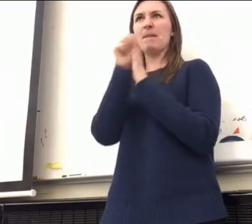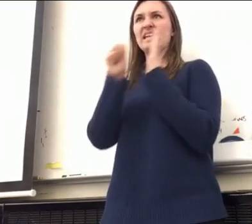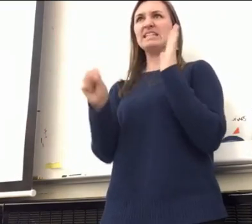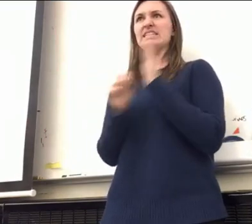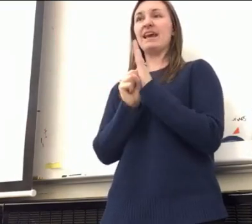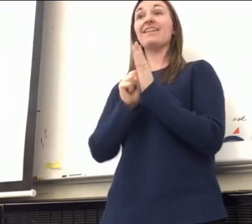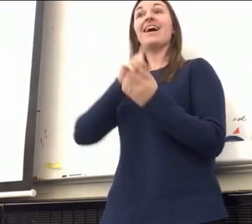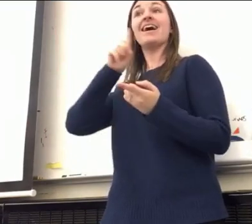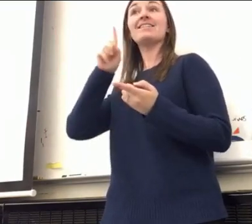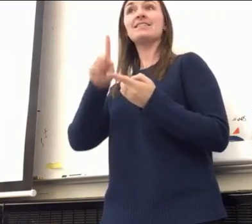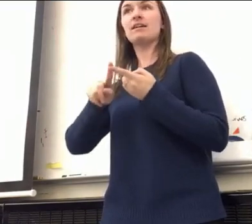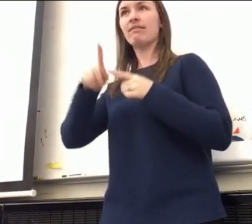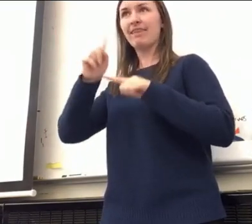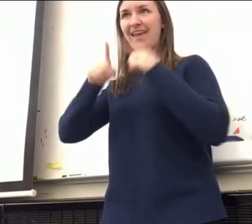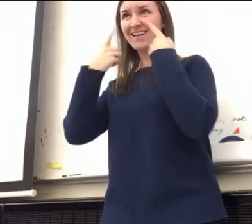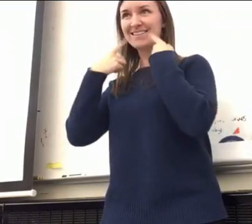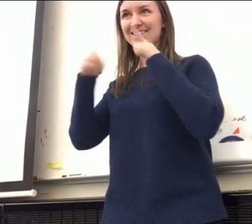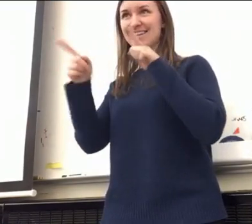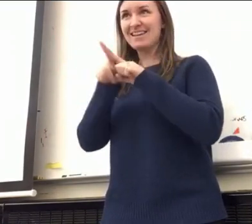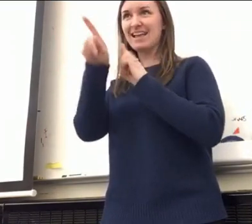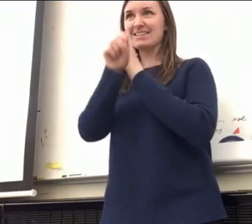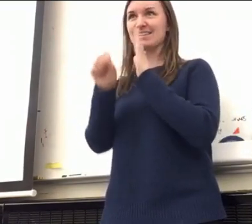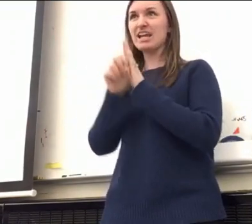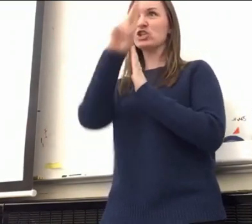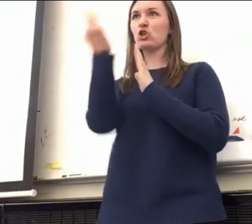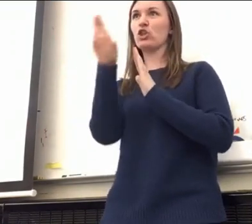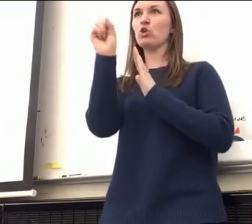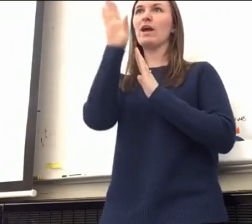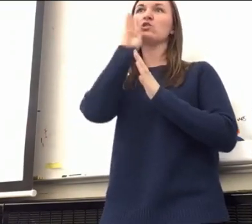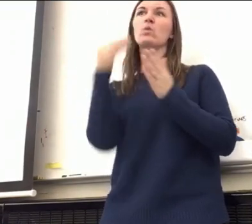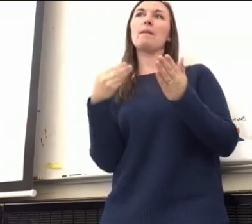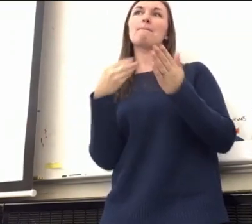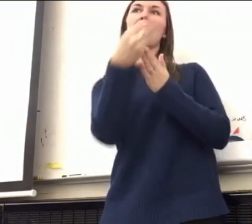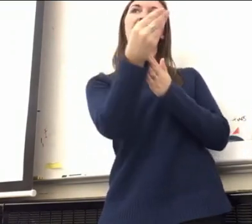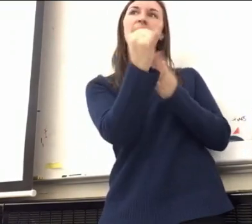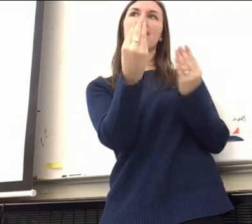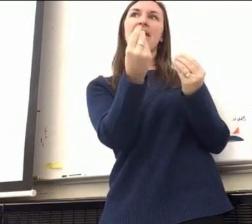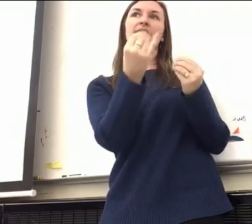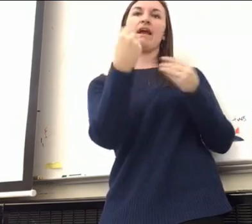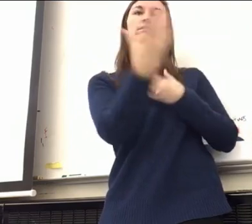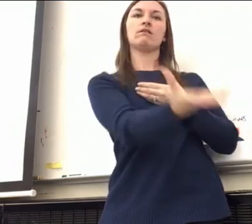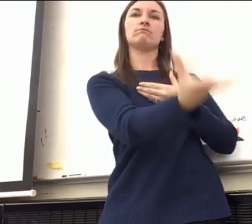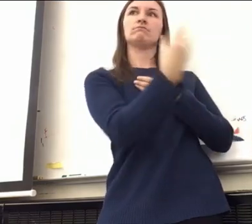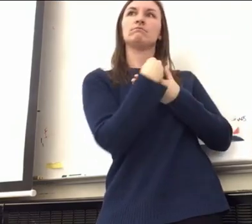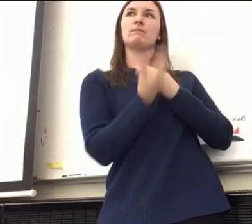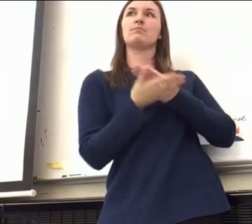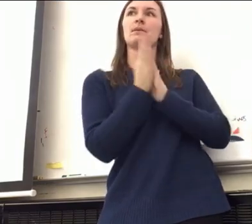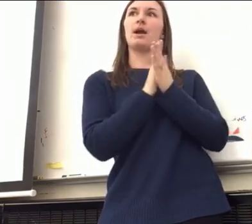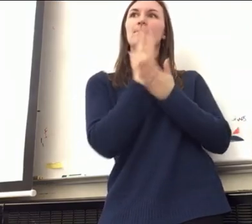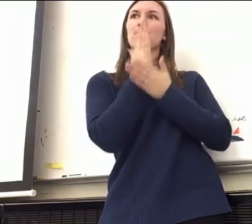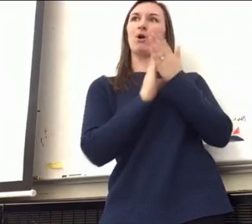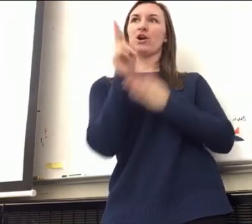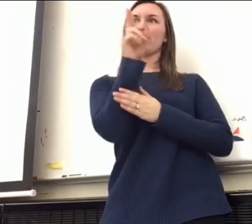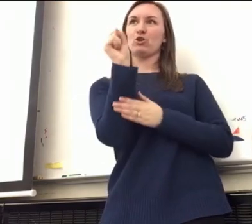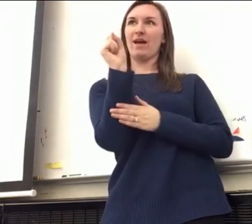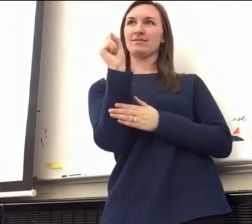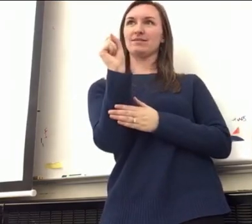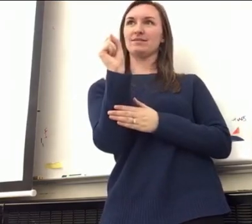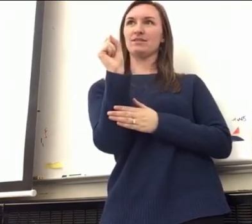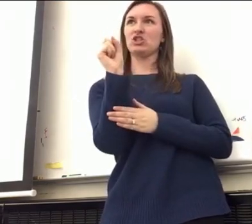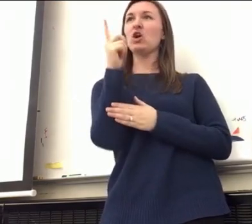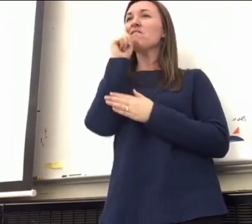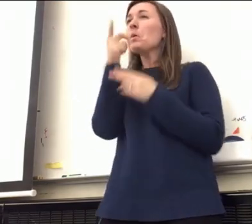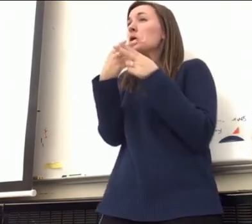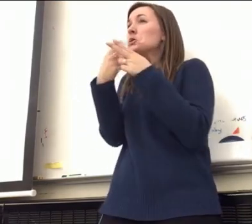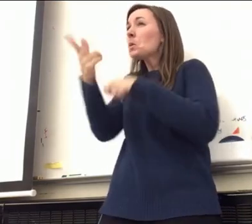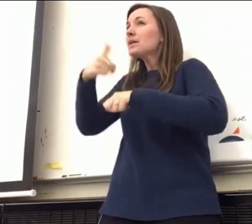independent until they can't really succeed as a state, and then the United States is going to buy them and become the United States. Now, this brings us to a